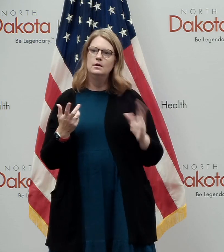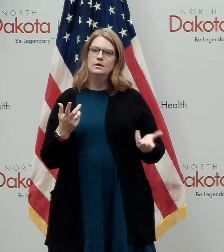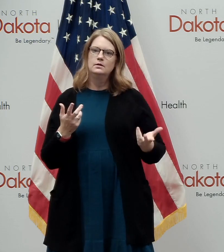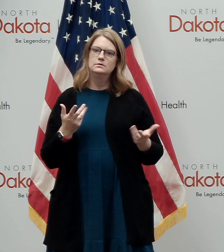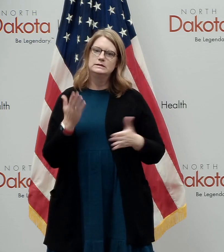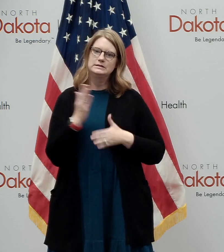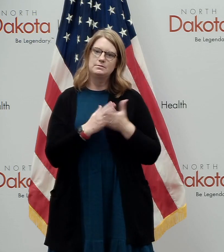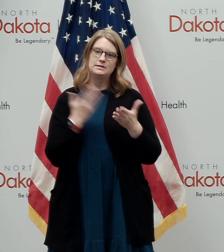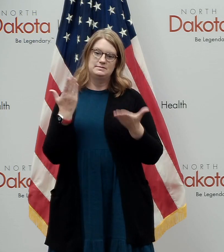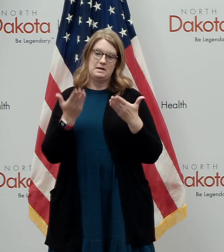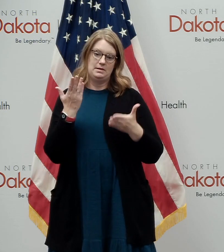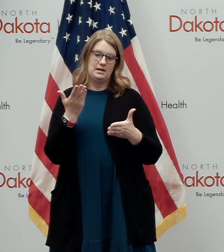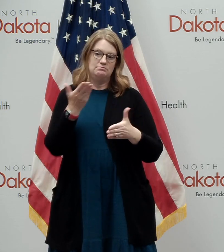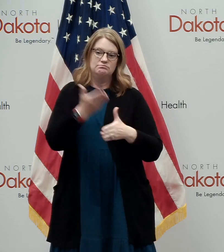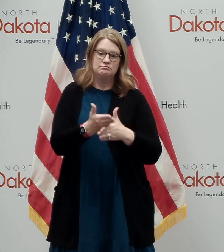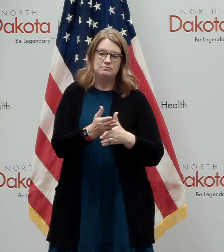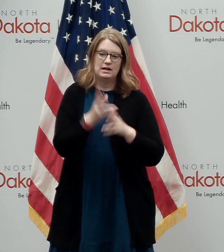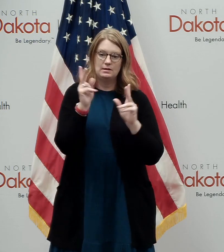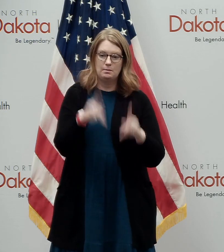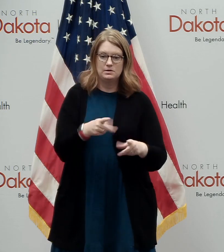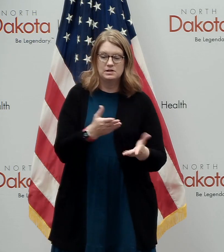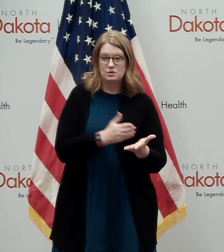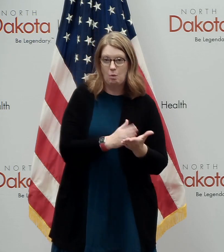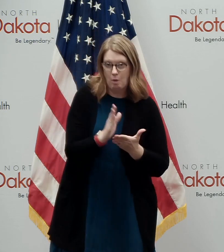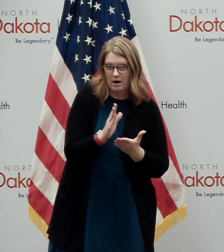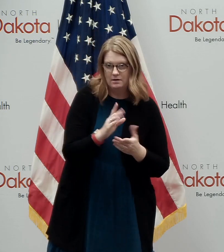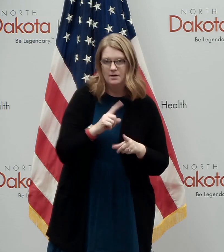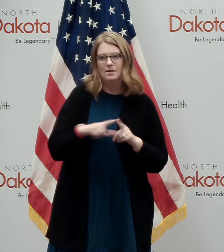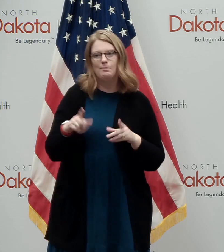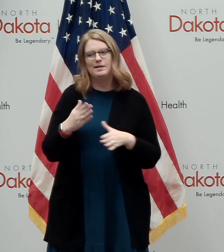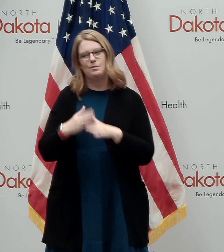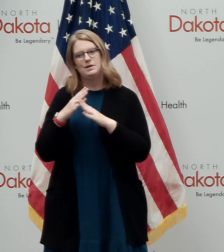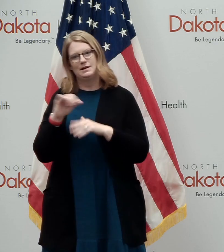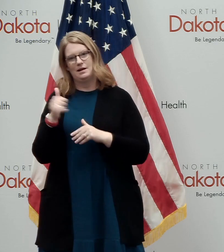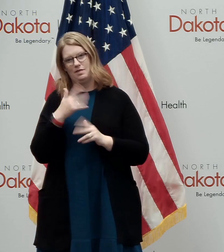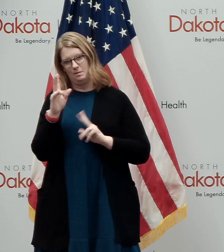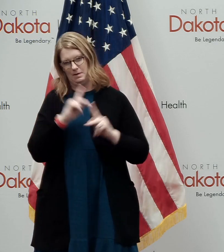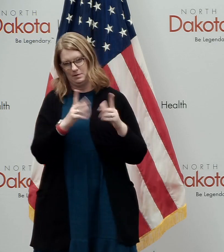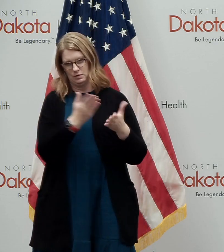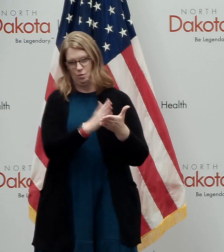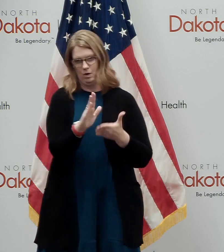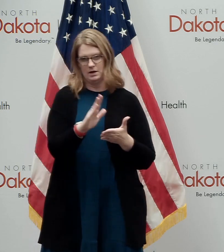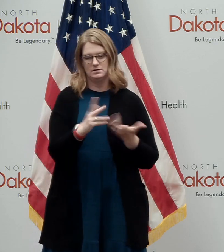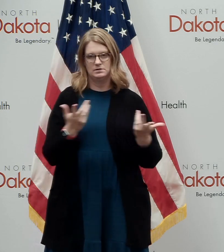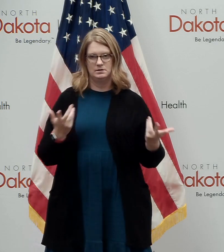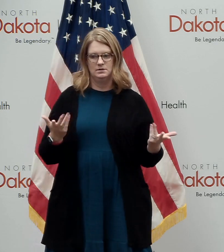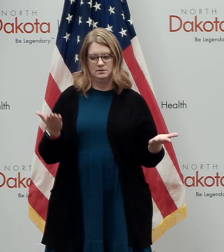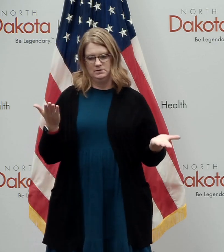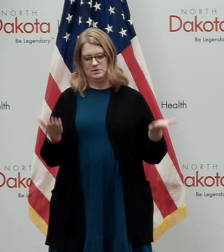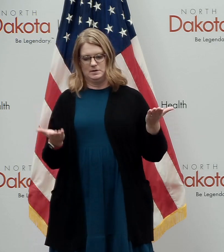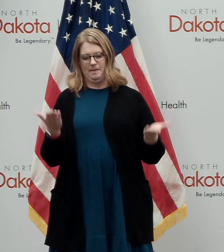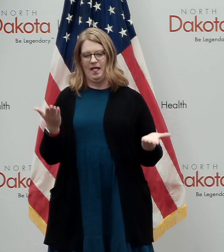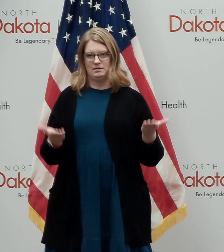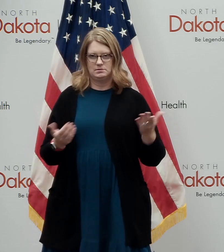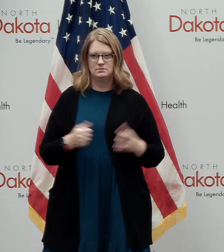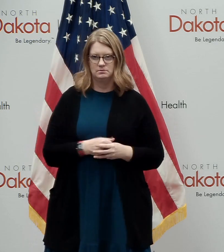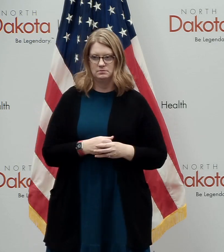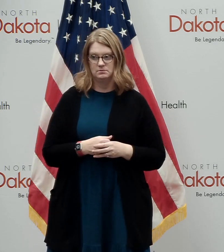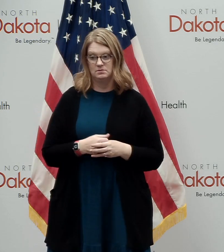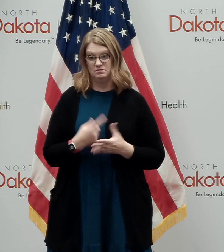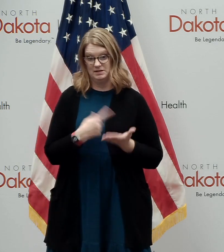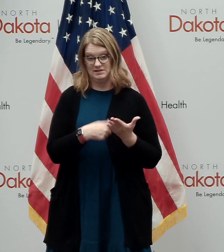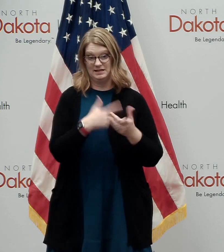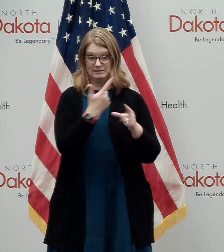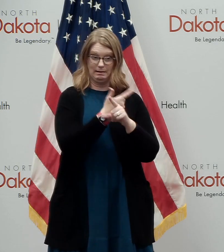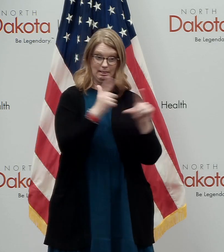infringed on a person's right, but they protected other people's rights. And so again, it's always a balance when we're talking about the liberty and freedom. And